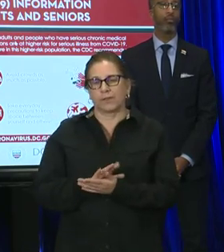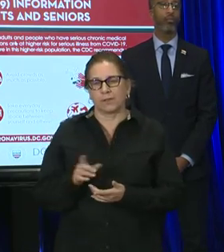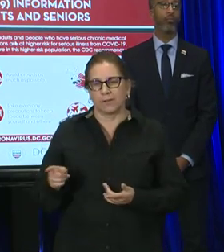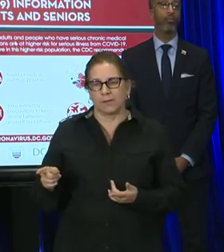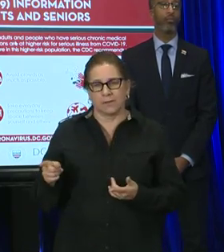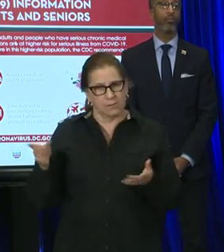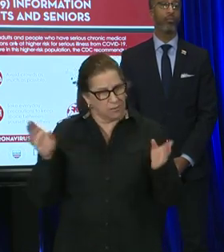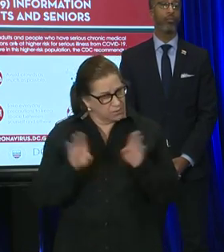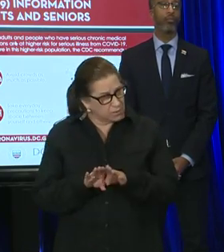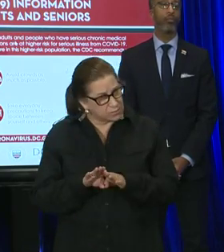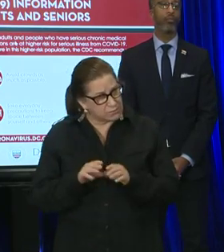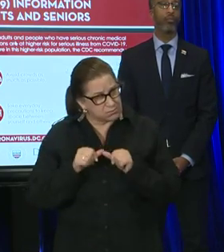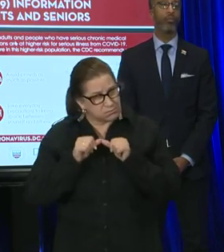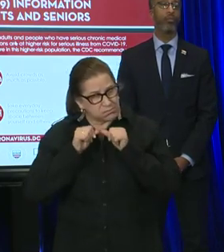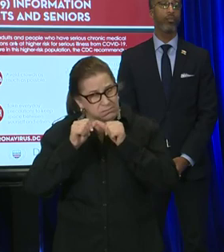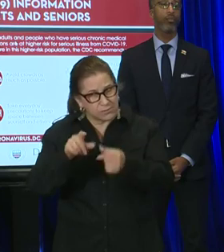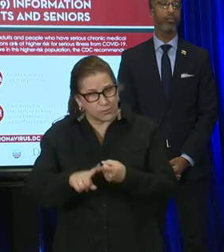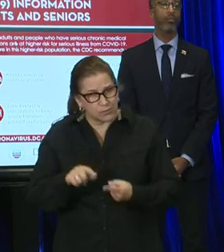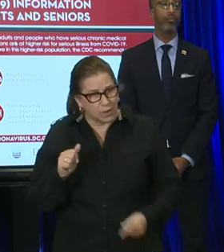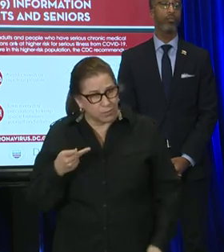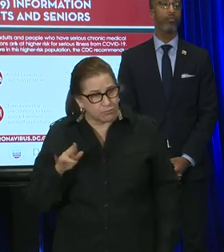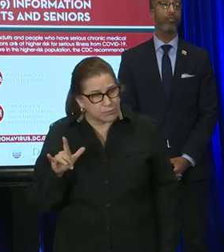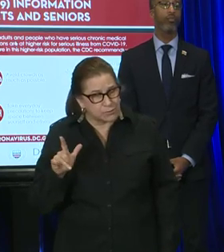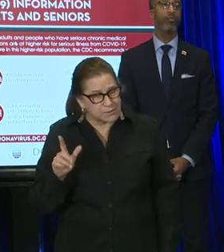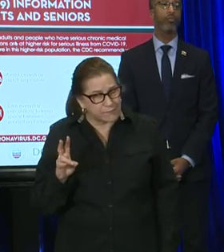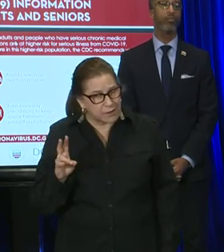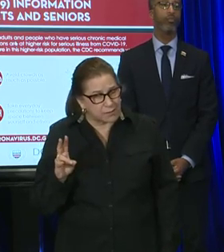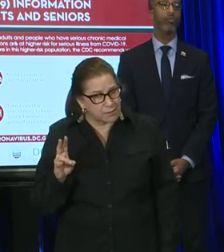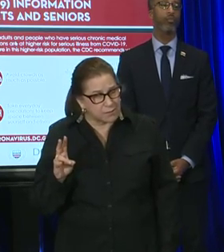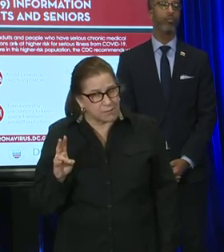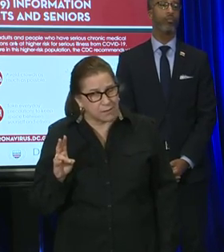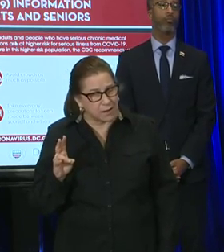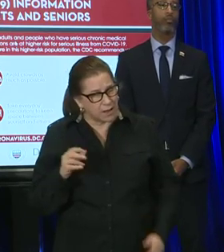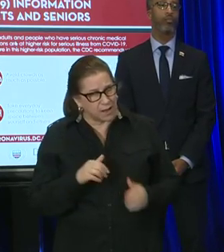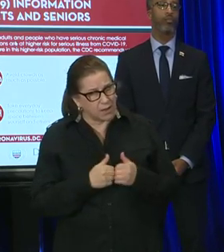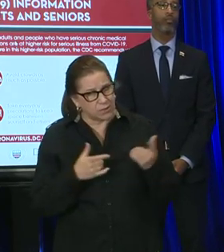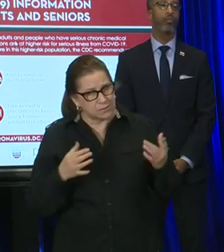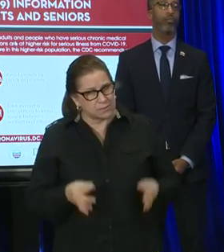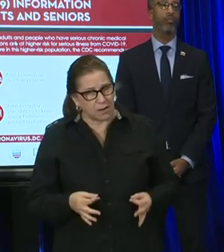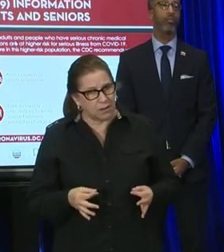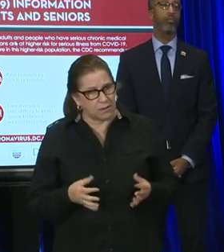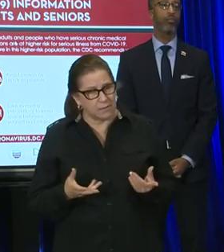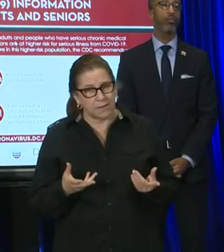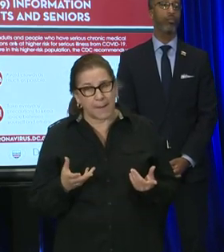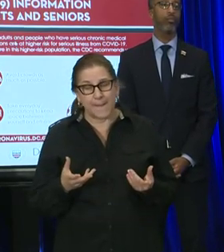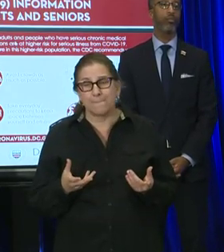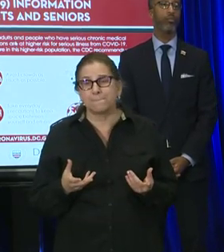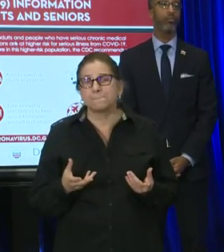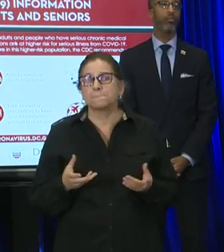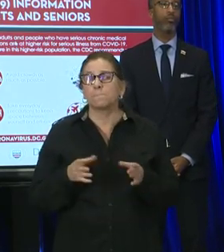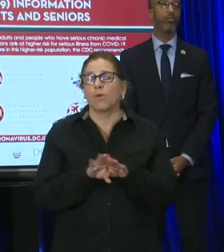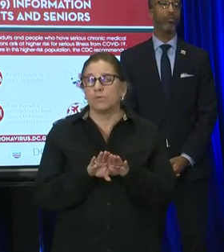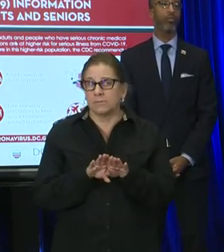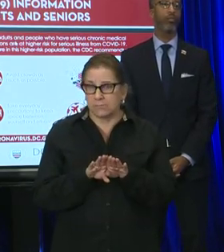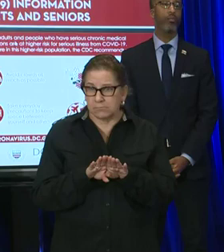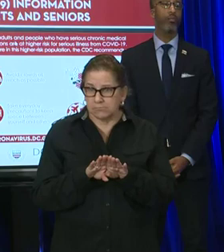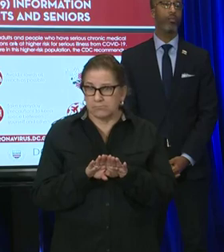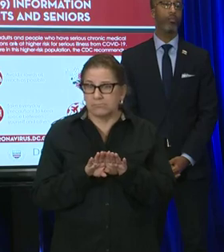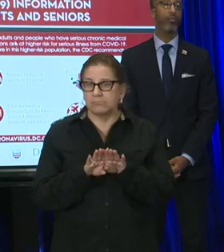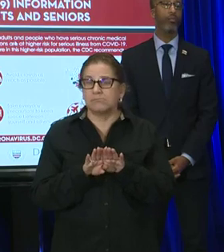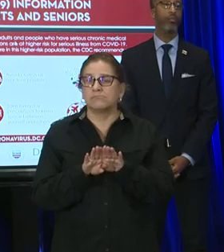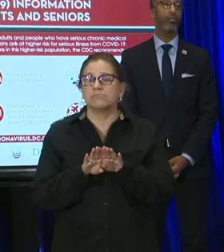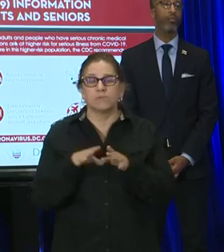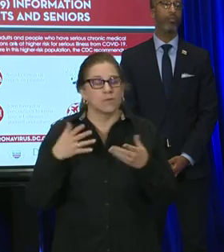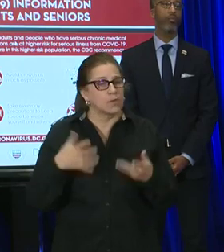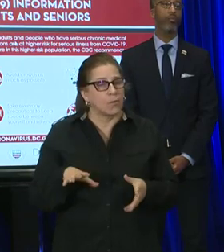schools? Because before you talked about, the science and the value of closing schools is unsettled. So how did you reach this point of